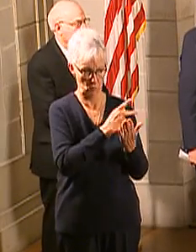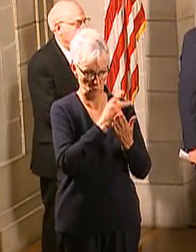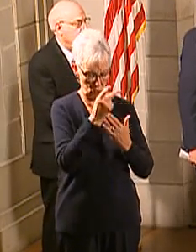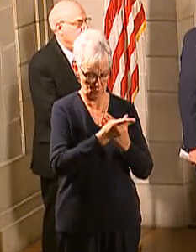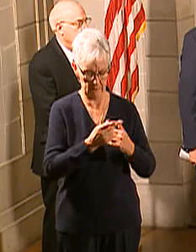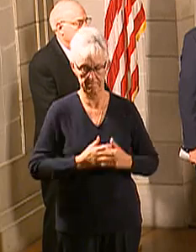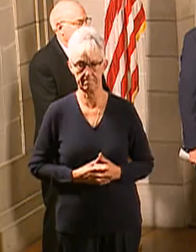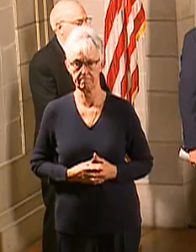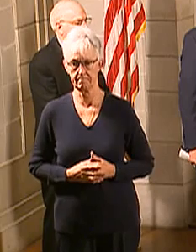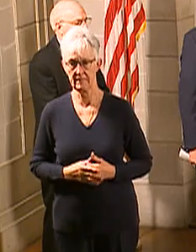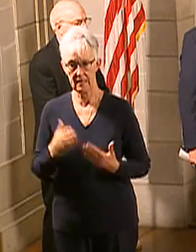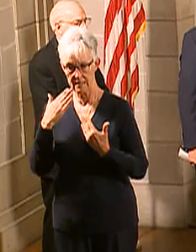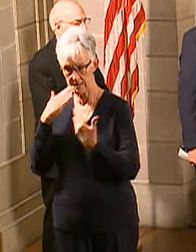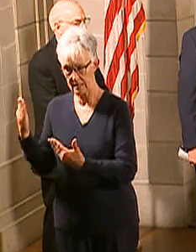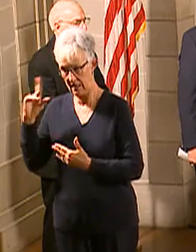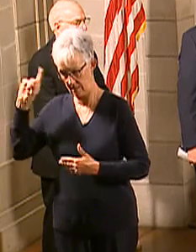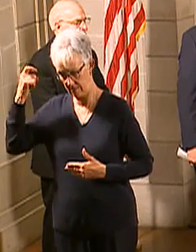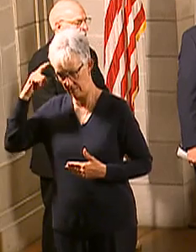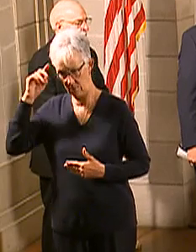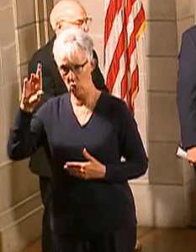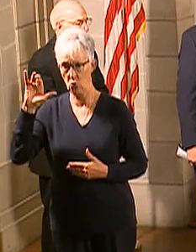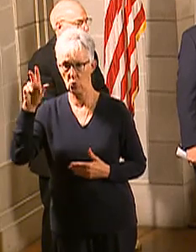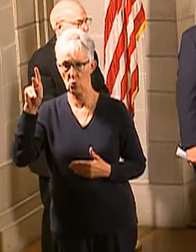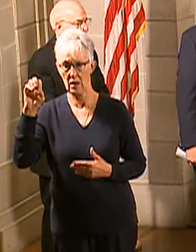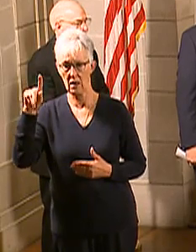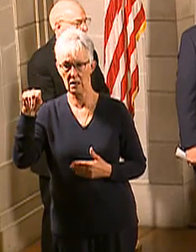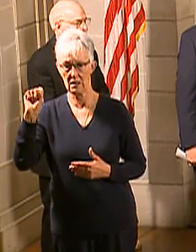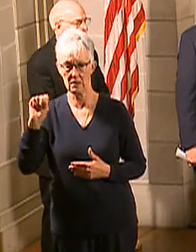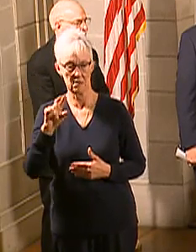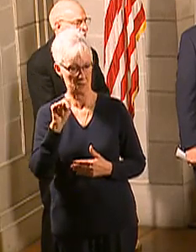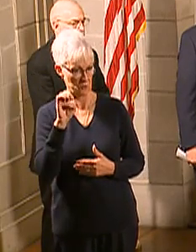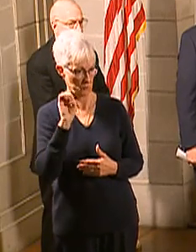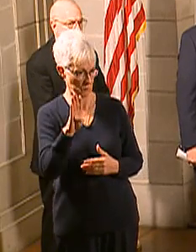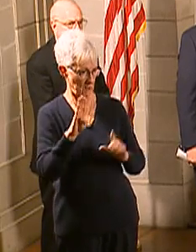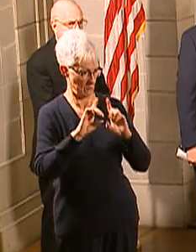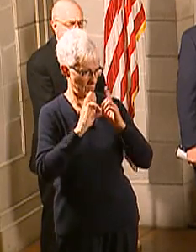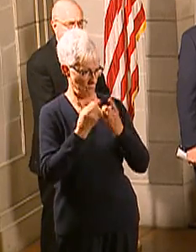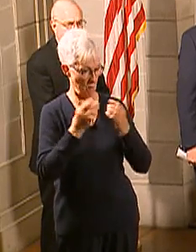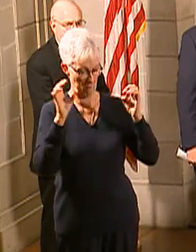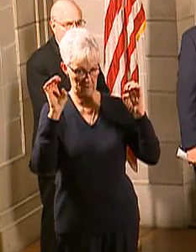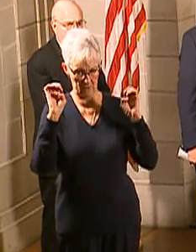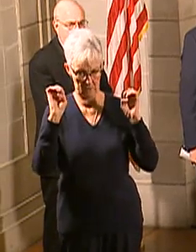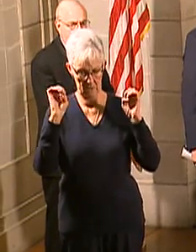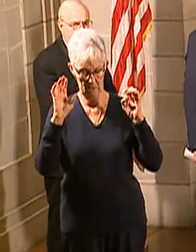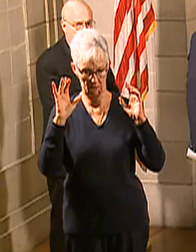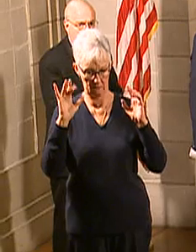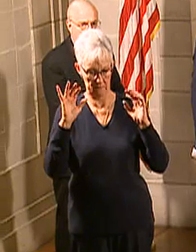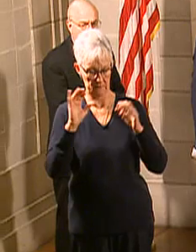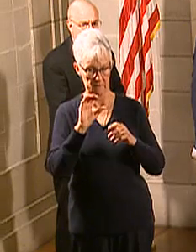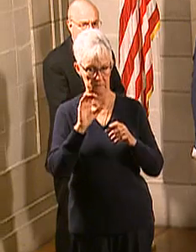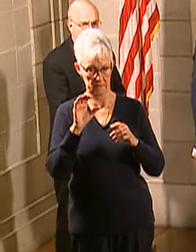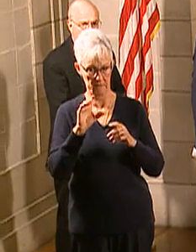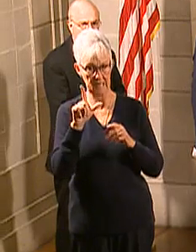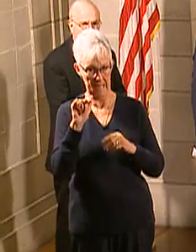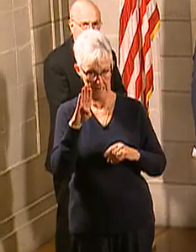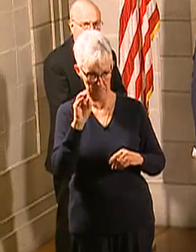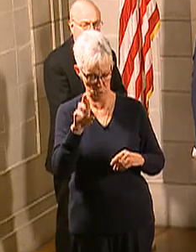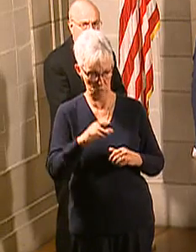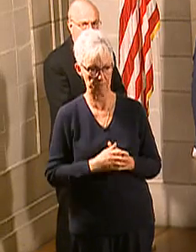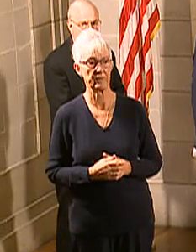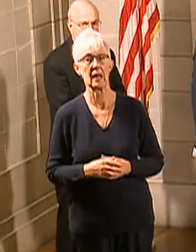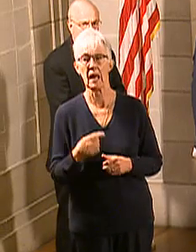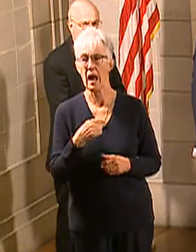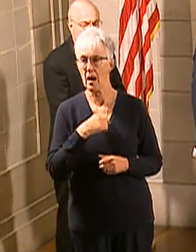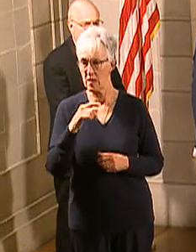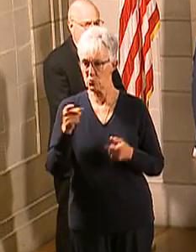Again, thank you, Governor Ricketts, Nebraska Department of Education for the invite in today's event. Again, I'm Dan Phillips, Director of